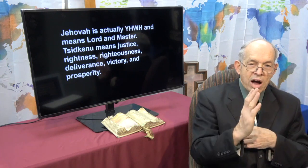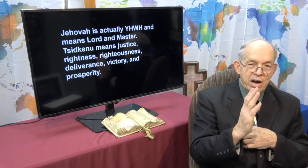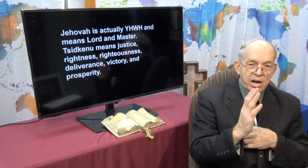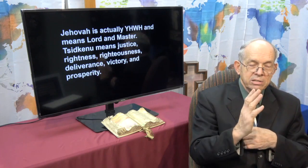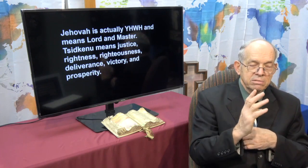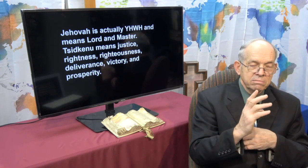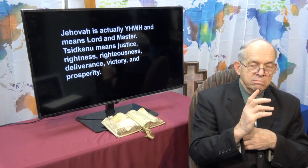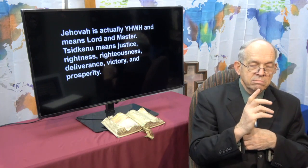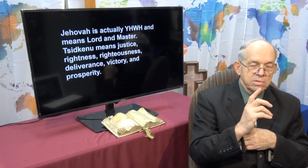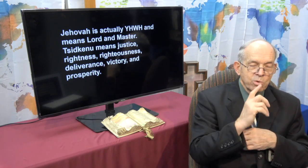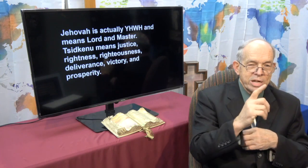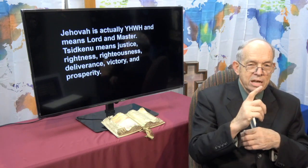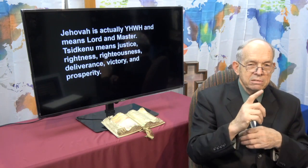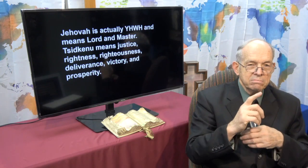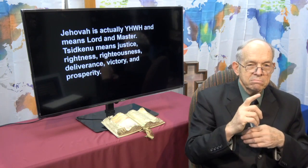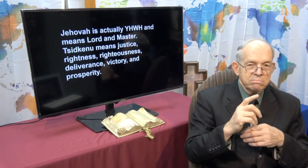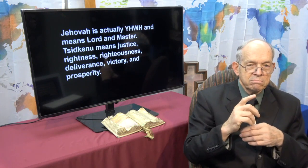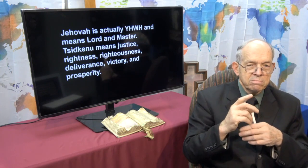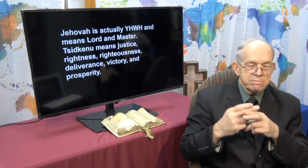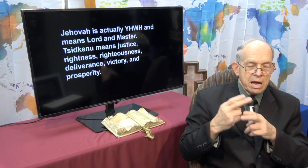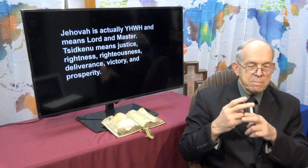Jehovah, we name